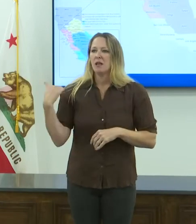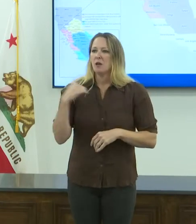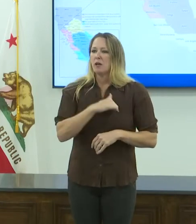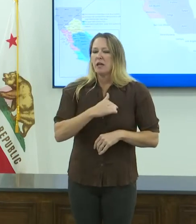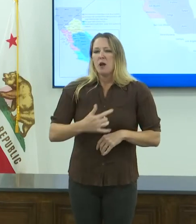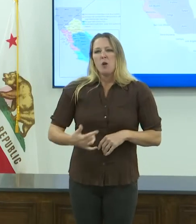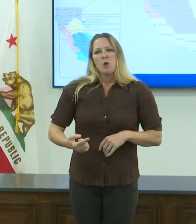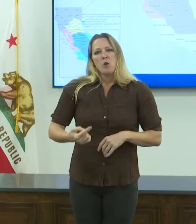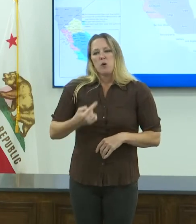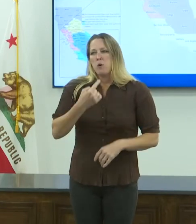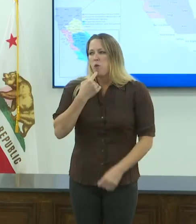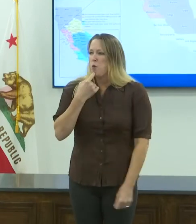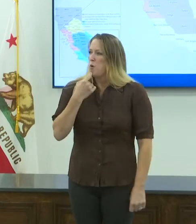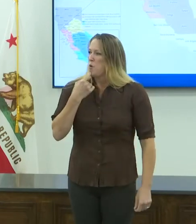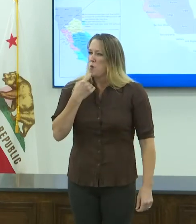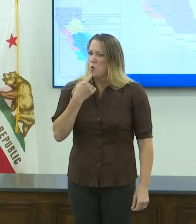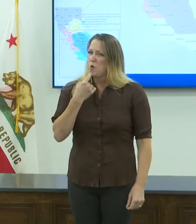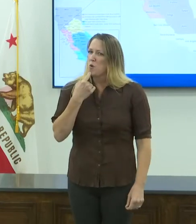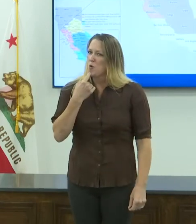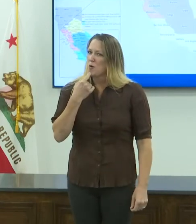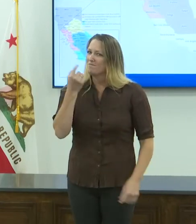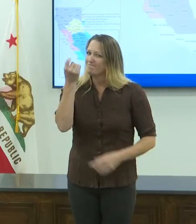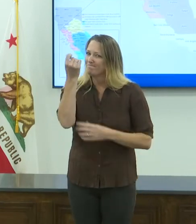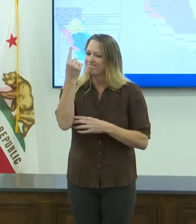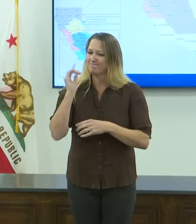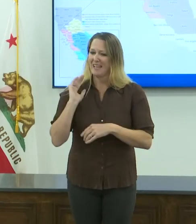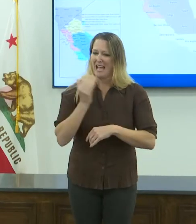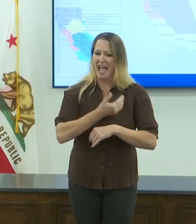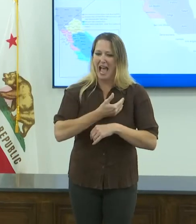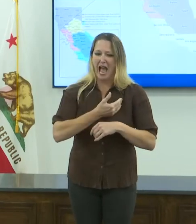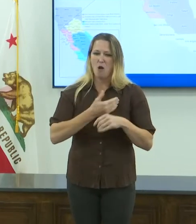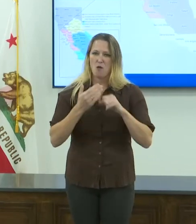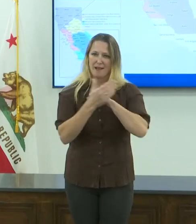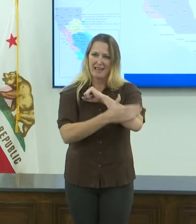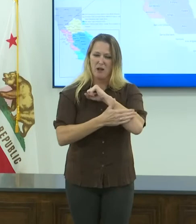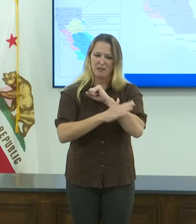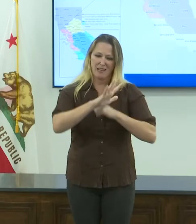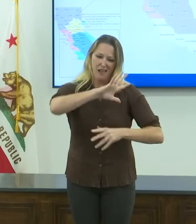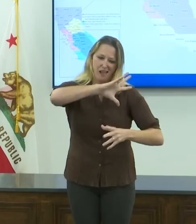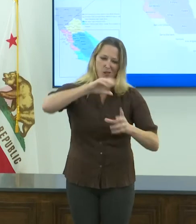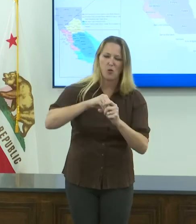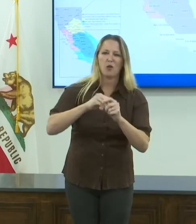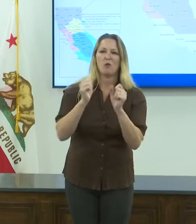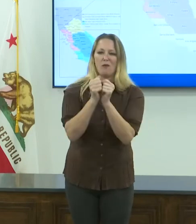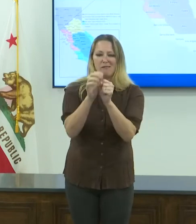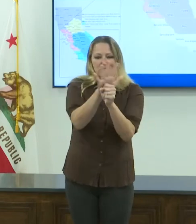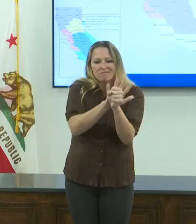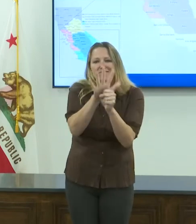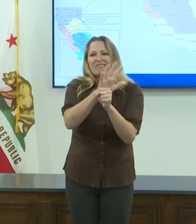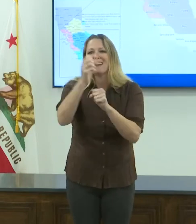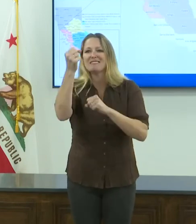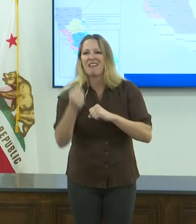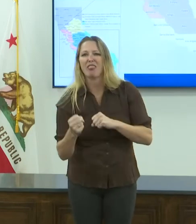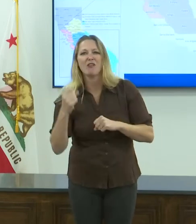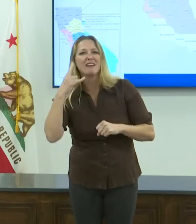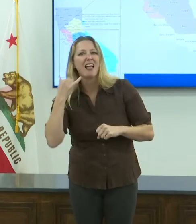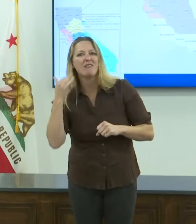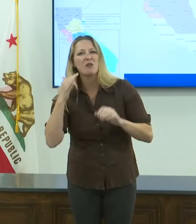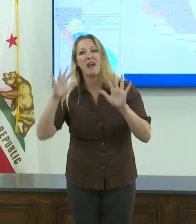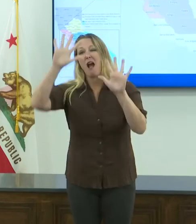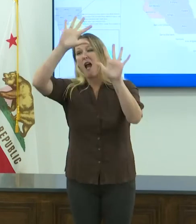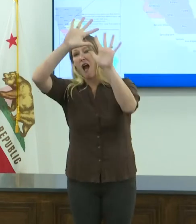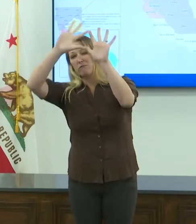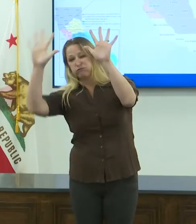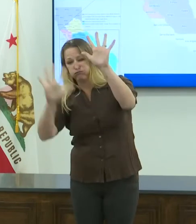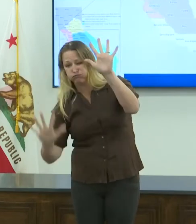in a region along with all of our Southern California peers, all the way down to Mexico, as I say